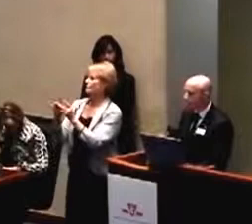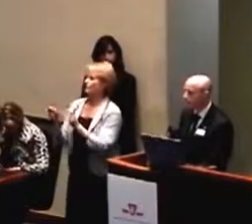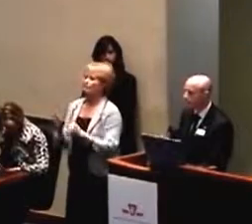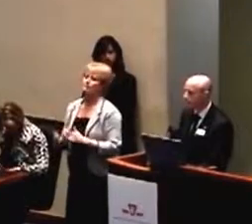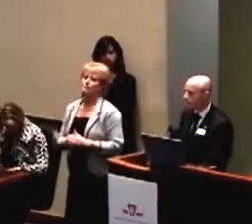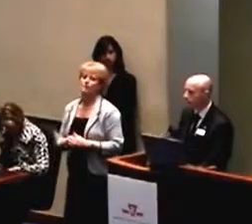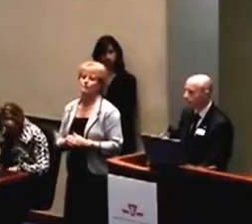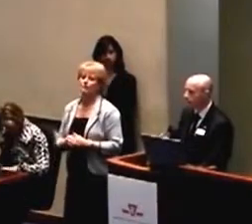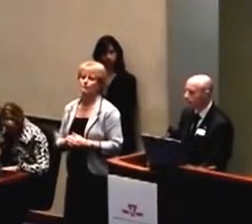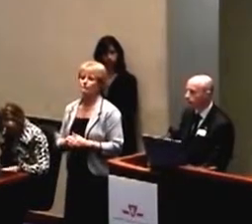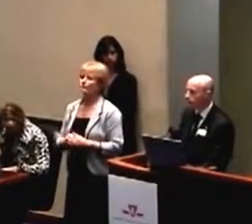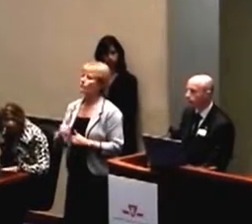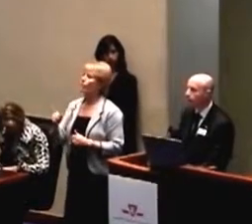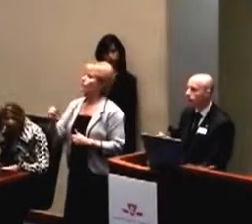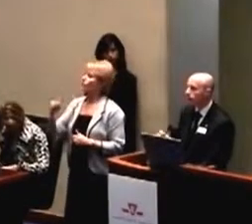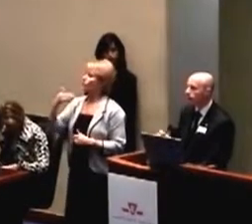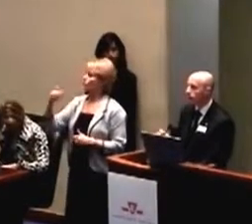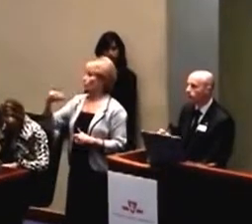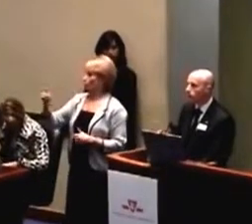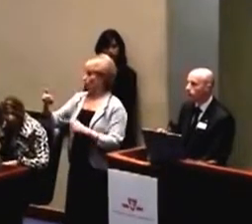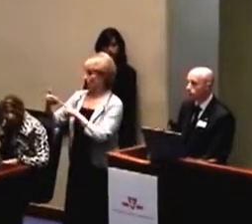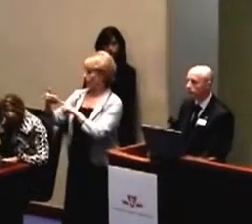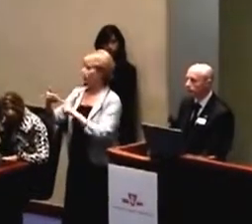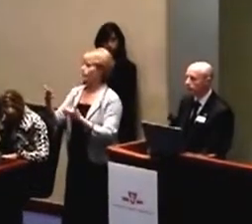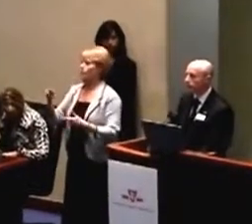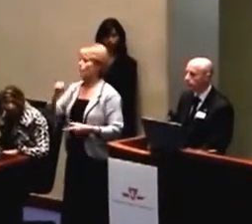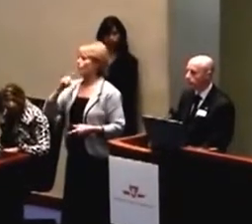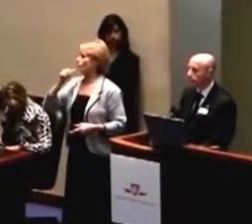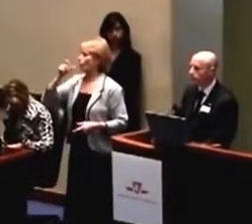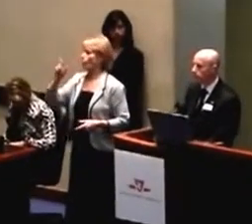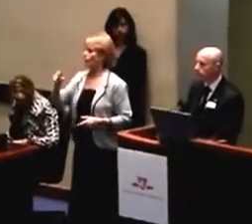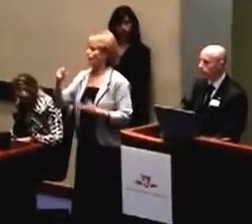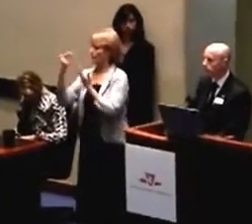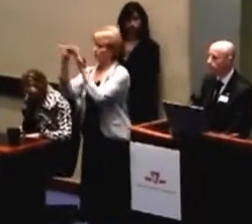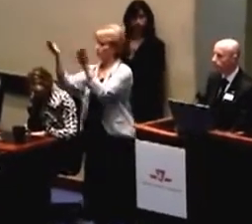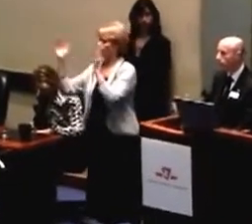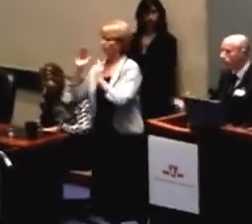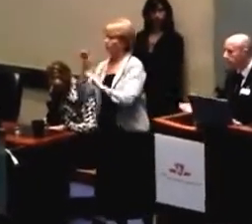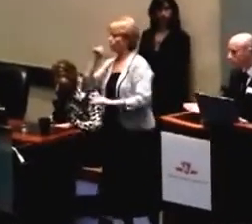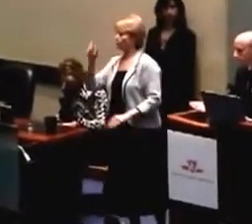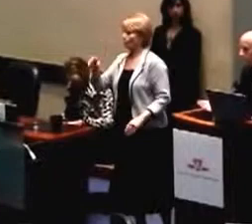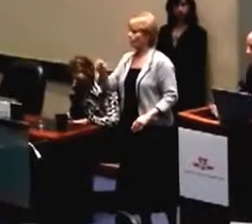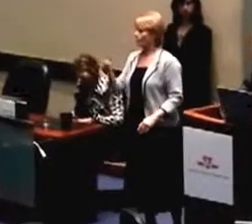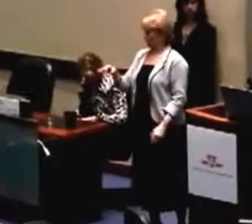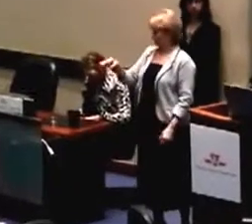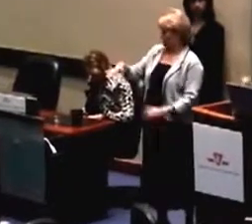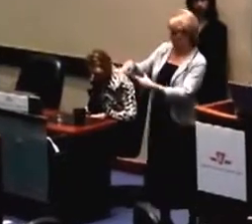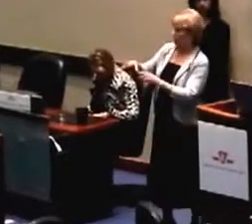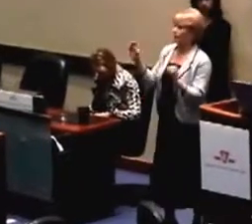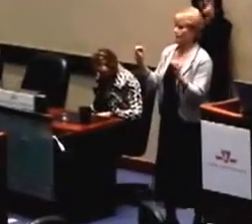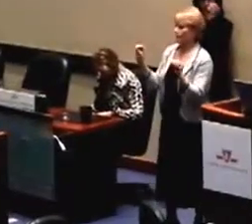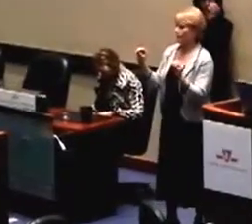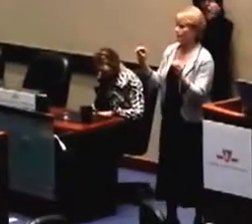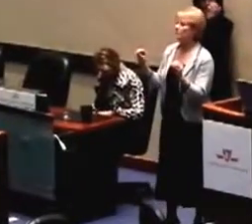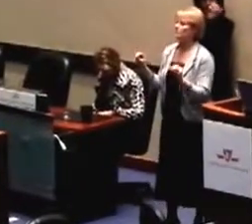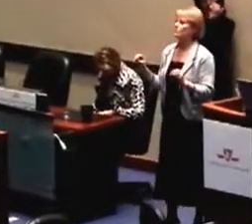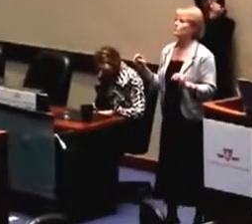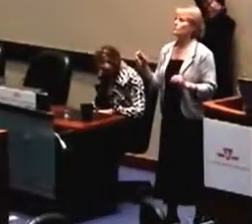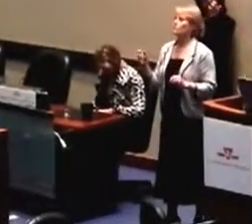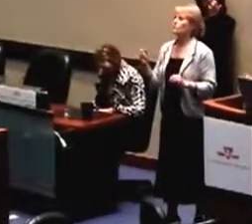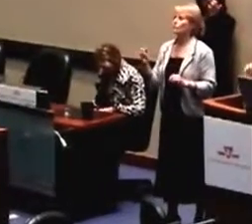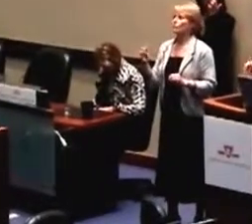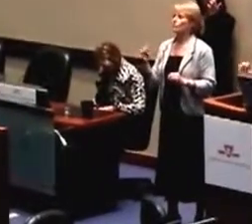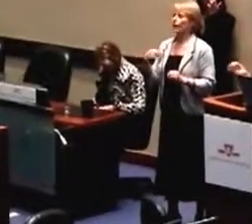When we go live with Presto, we don't really need collector booths, because there'll be no tokens to collect. So what I would like to do is